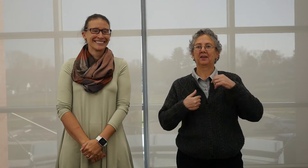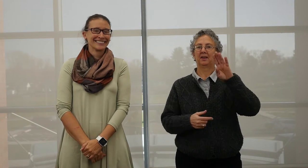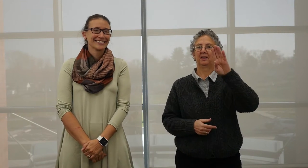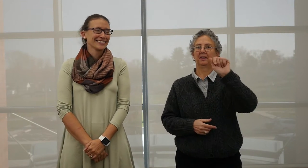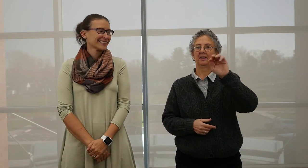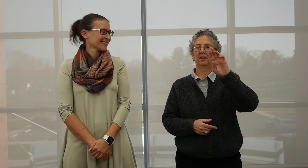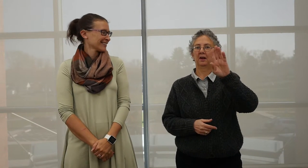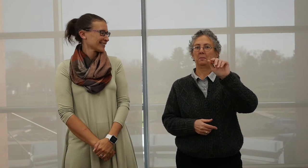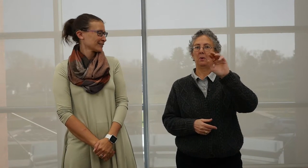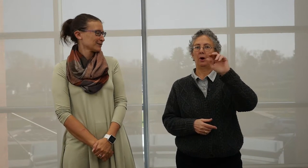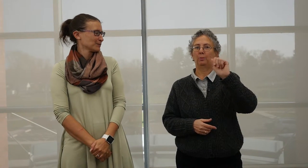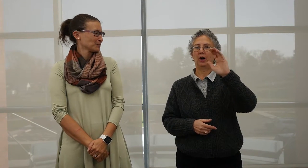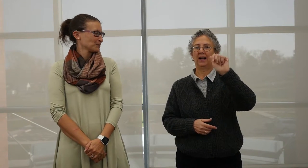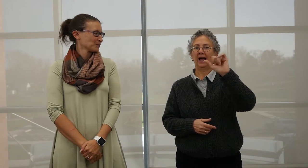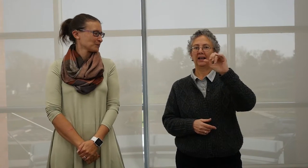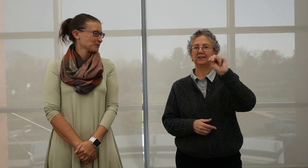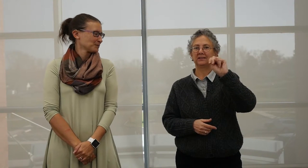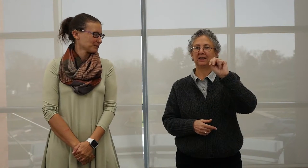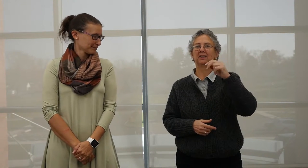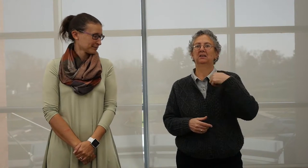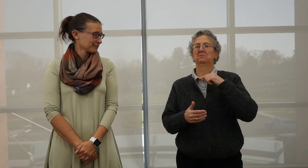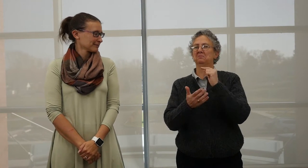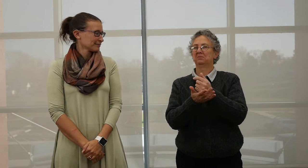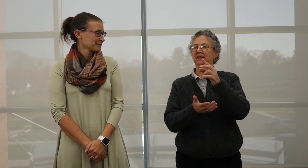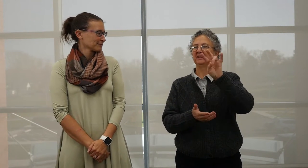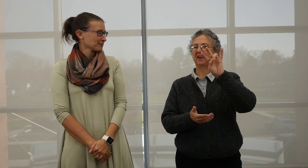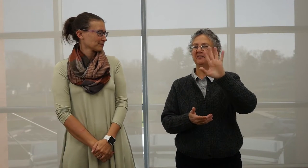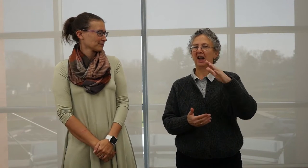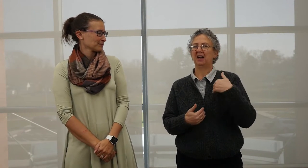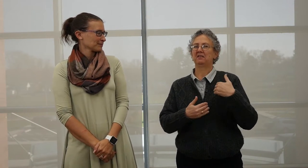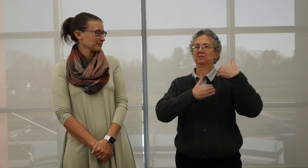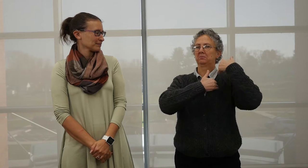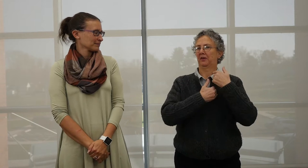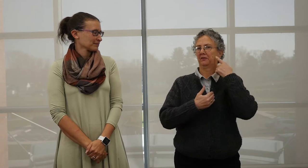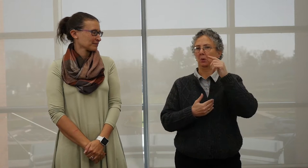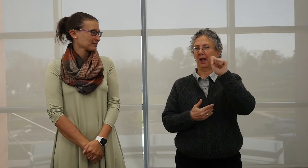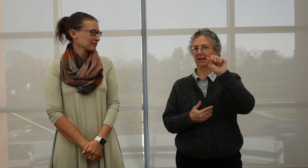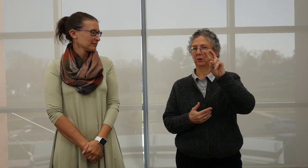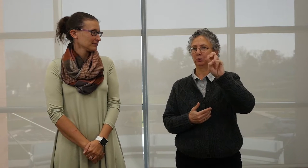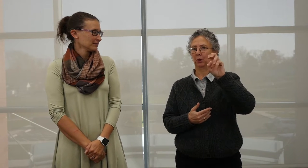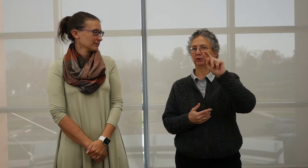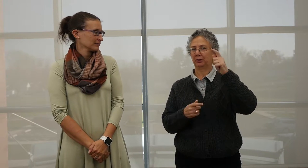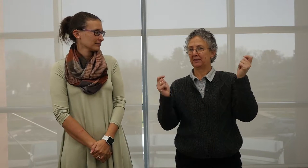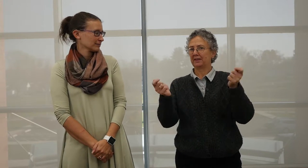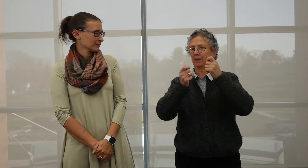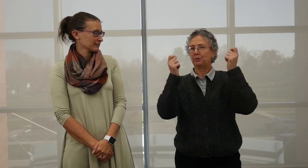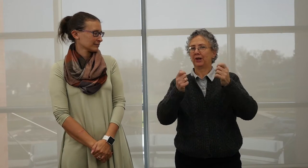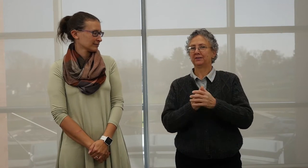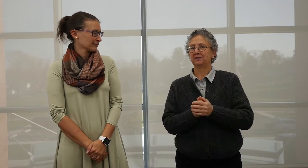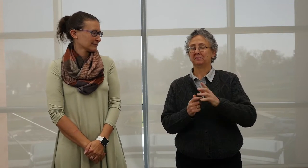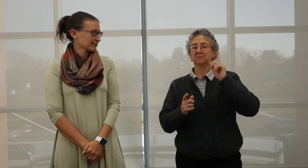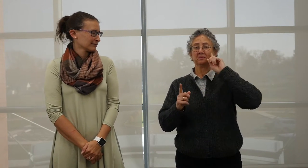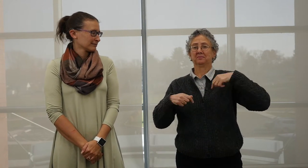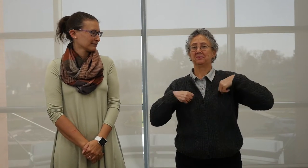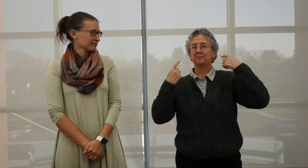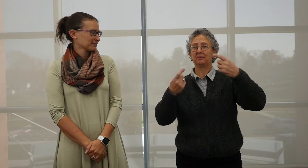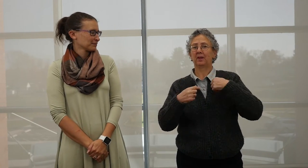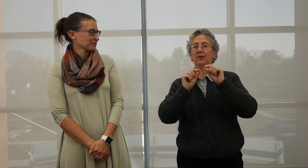Hello, I'm Barbara Cassin. I graduated in 1975, and I'm responsible for the ASD's 200th